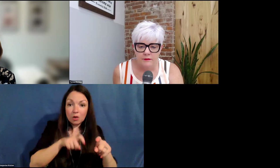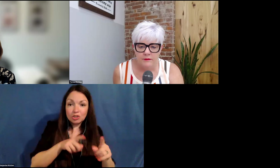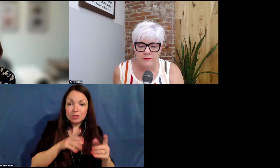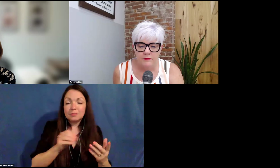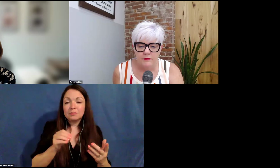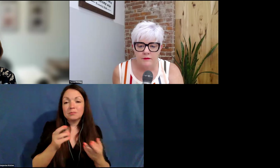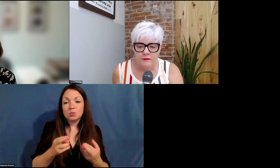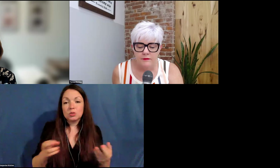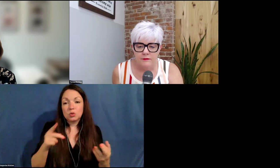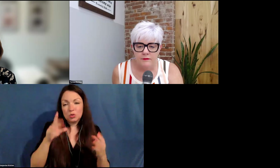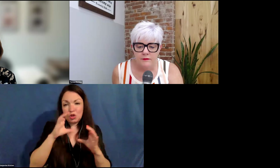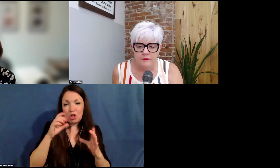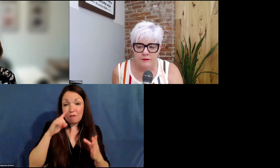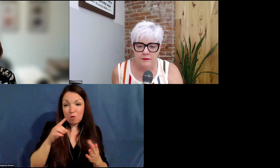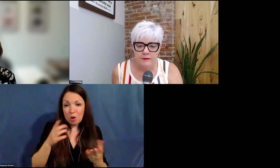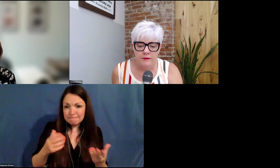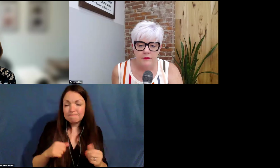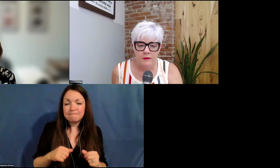looking for.